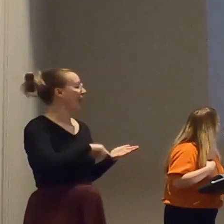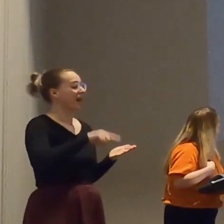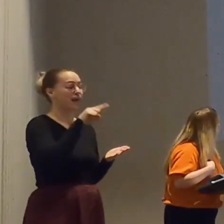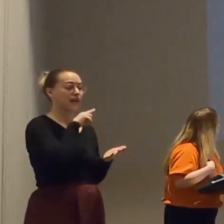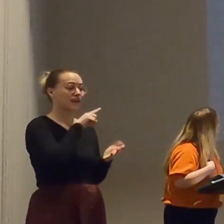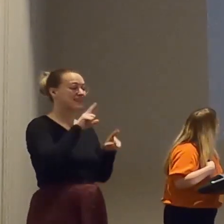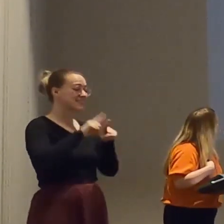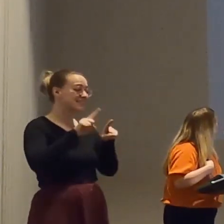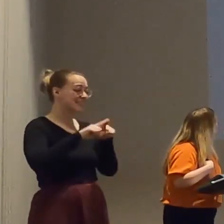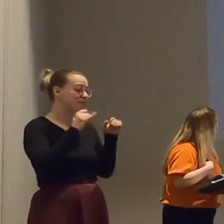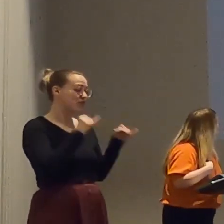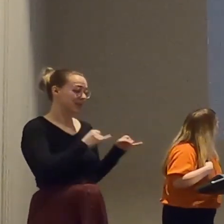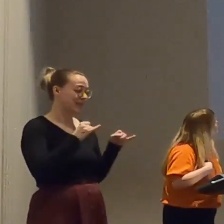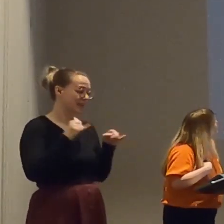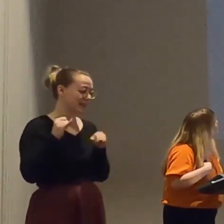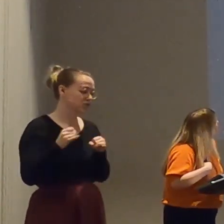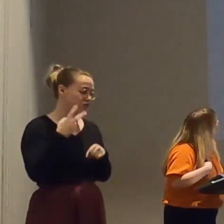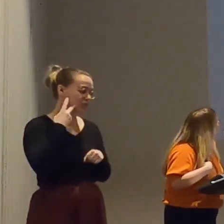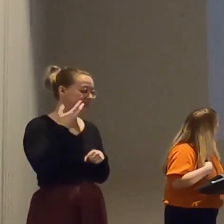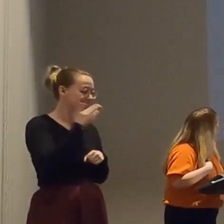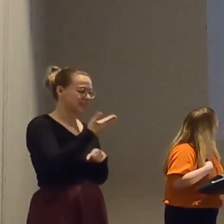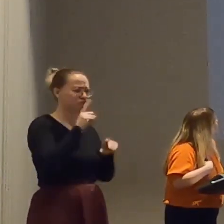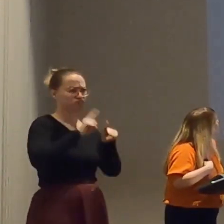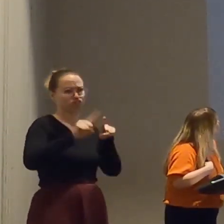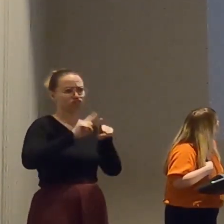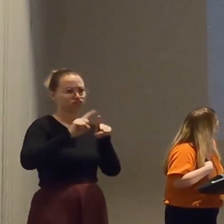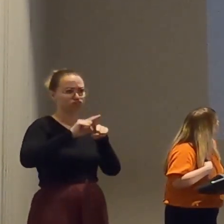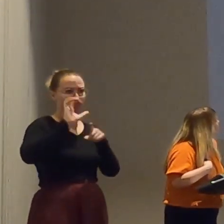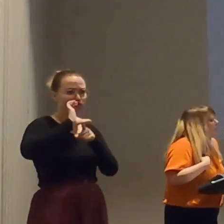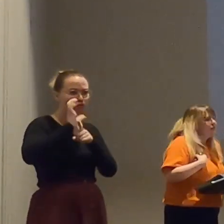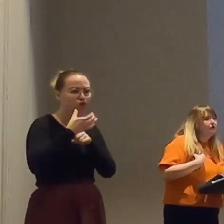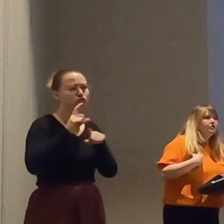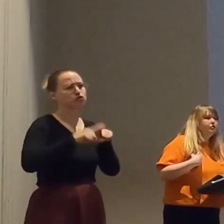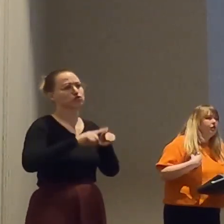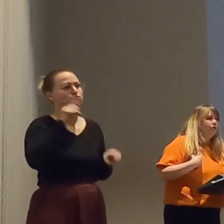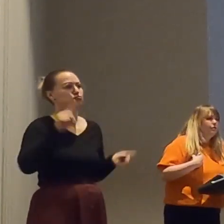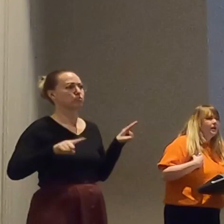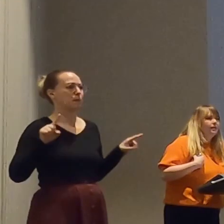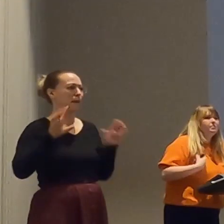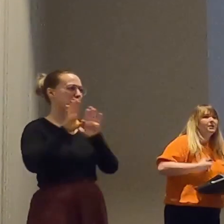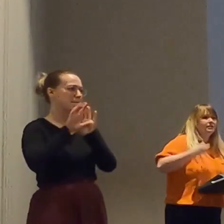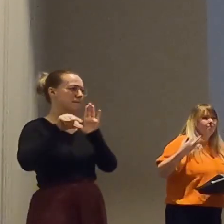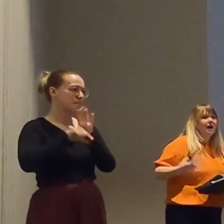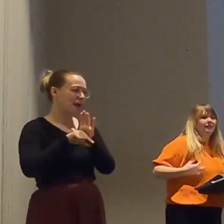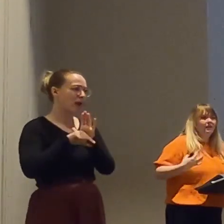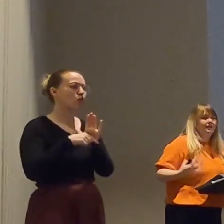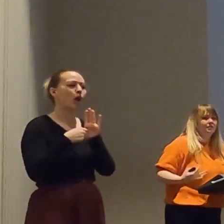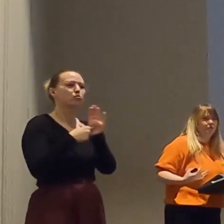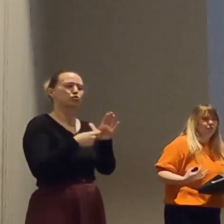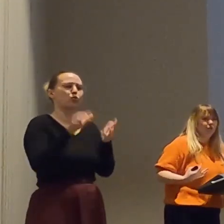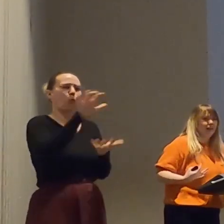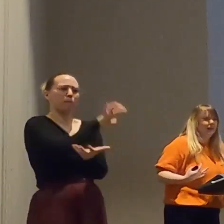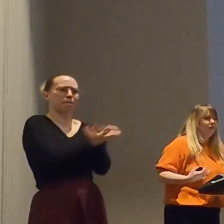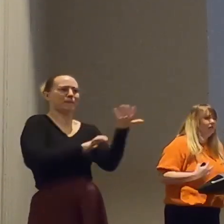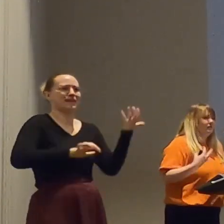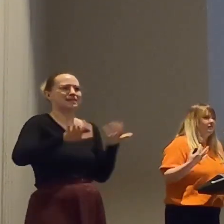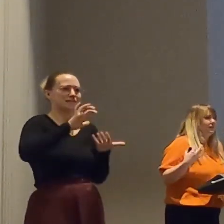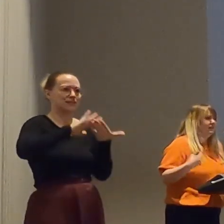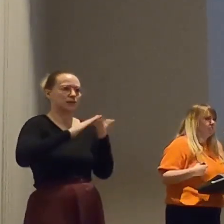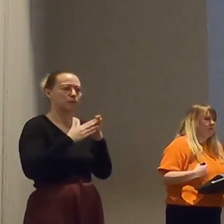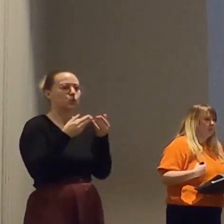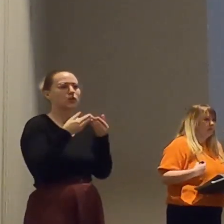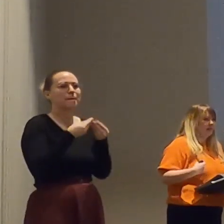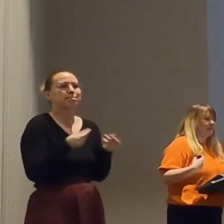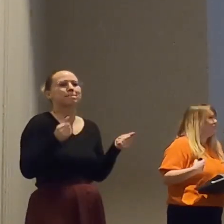different individuals who you can see are from different cultures and backgrounds to just show the melting pot that is Detroit and all